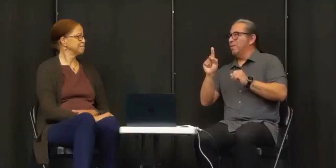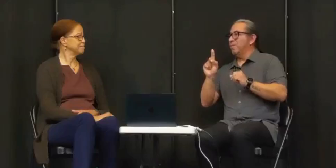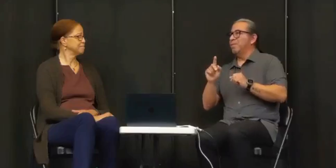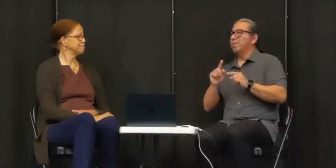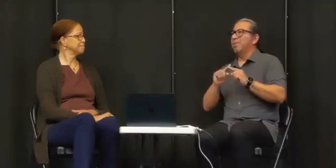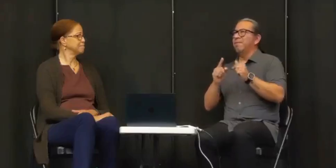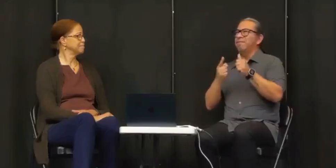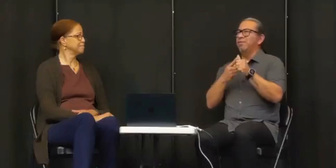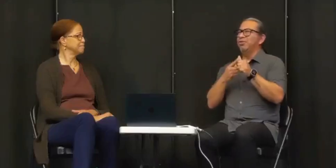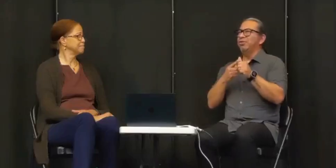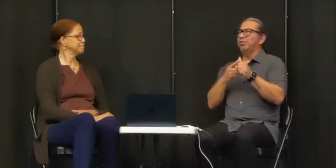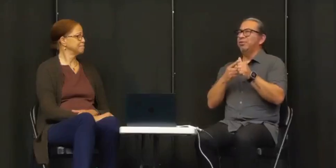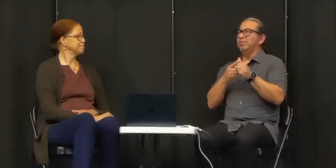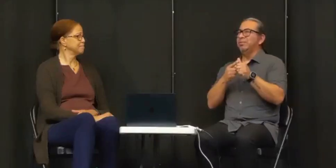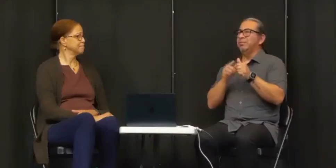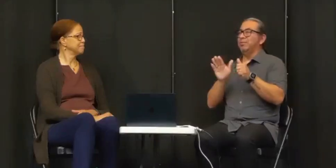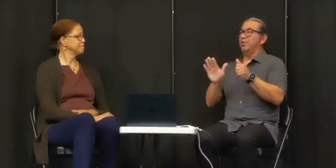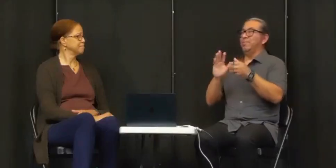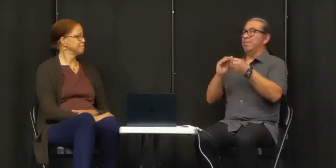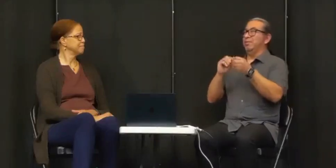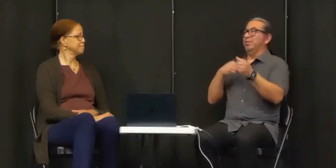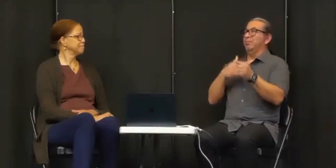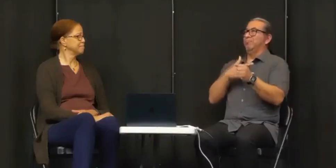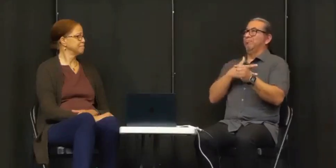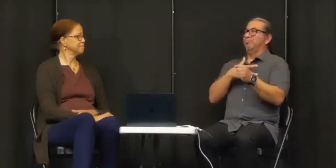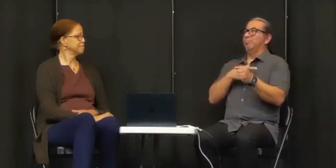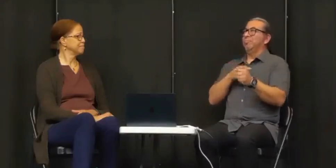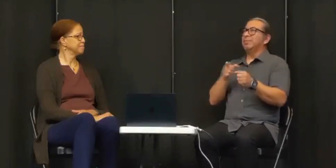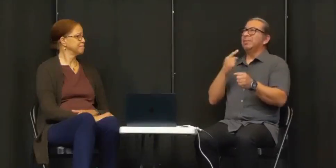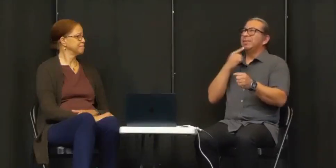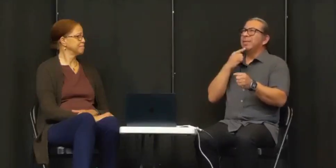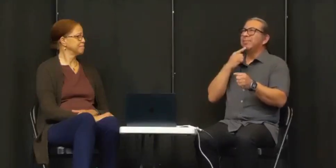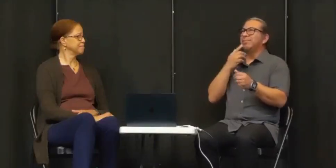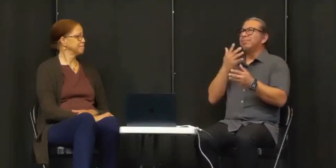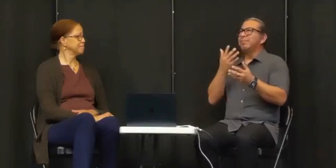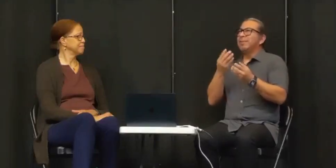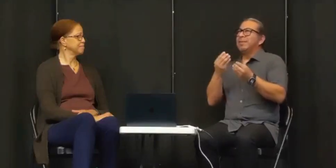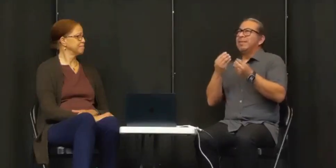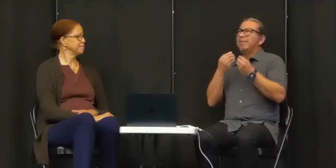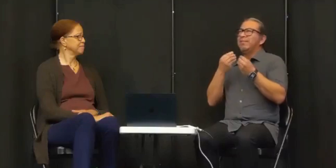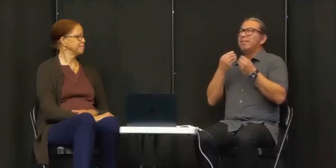McAfee family, she's from San Diego. She mentioned,